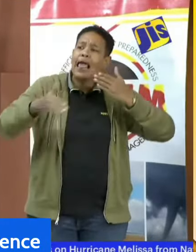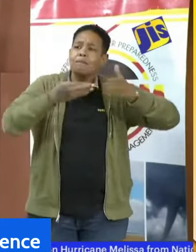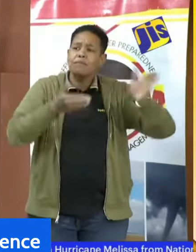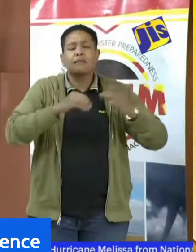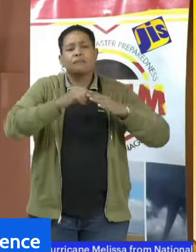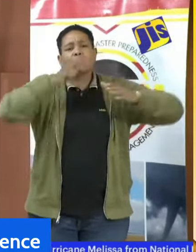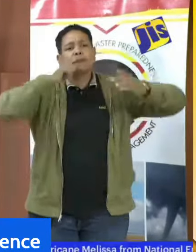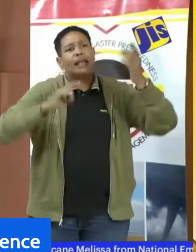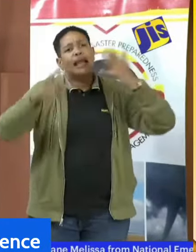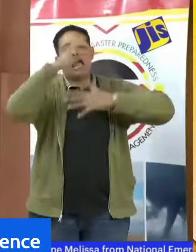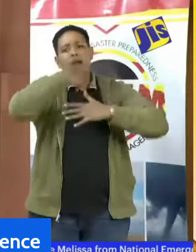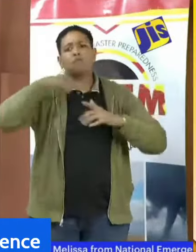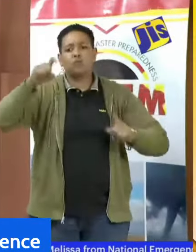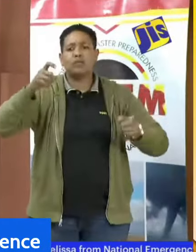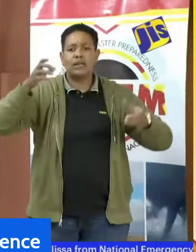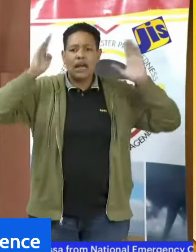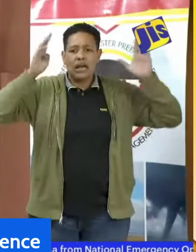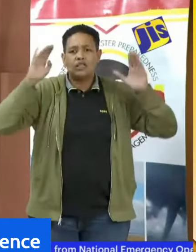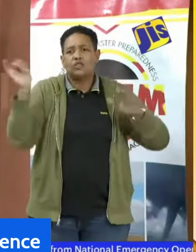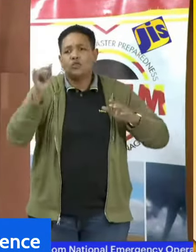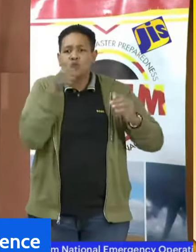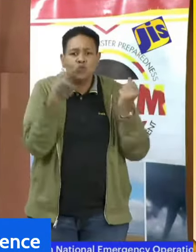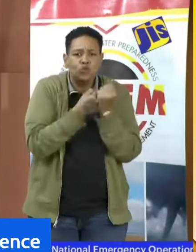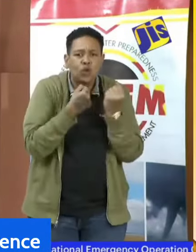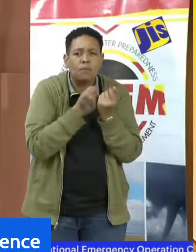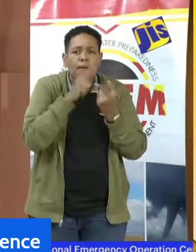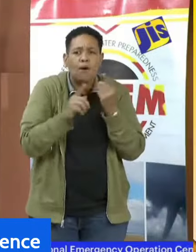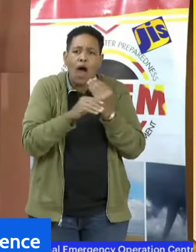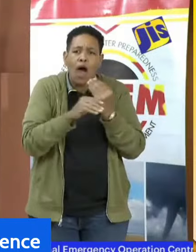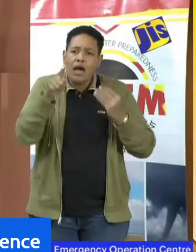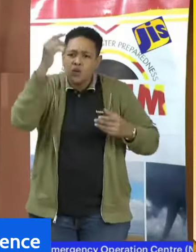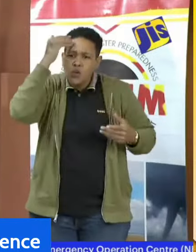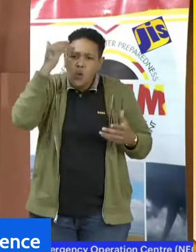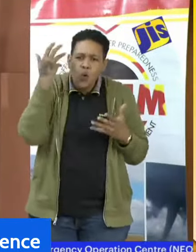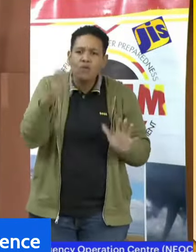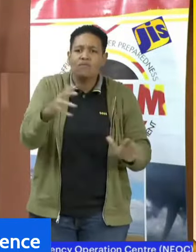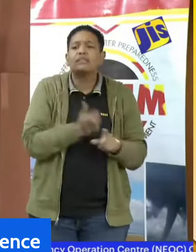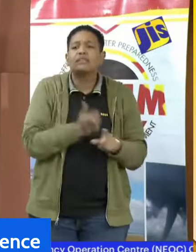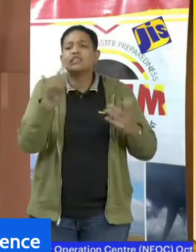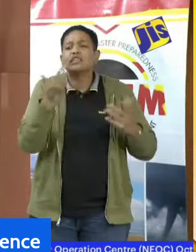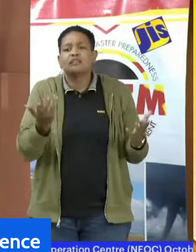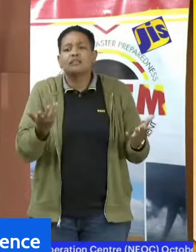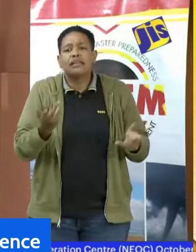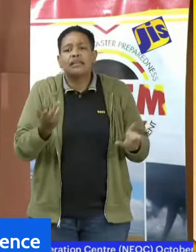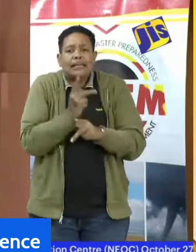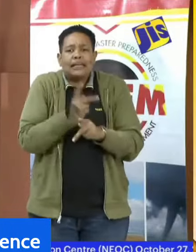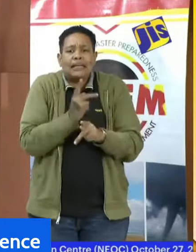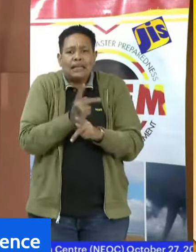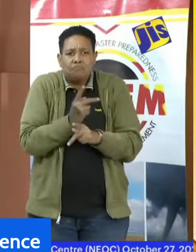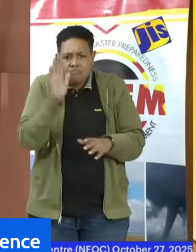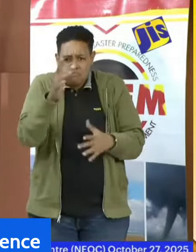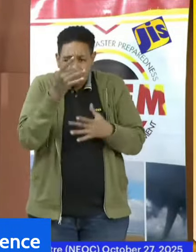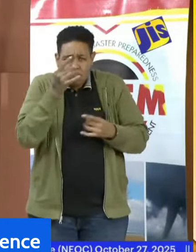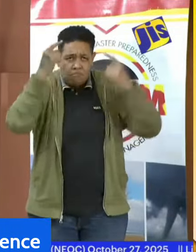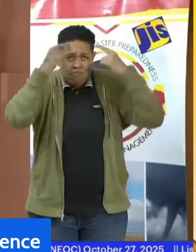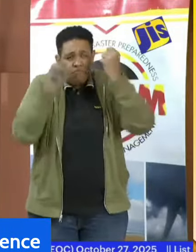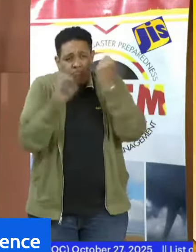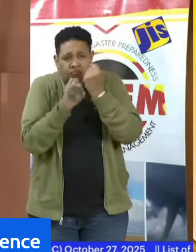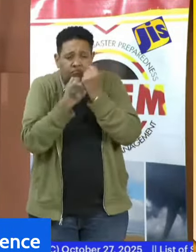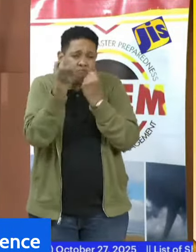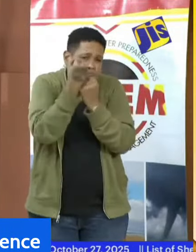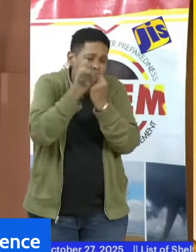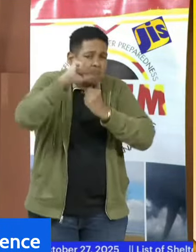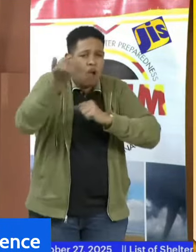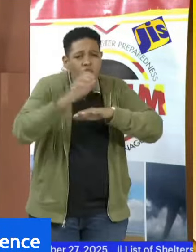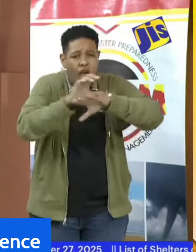in the Caribbean area that we need to pay attention to, and also, keep their interests at heart. It's going